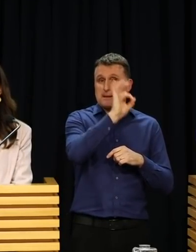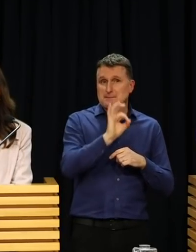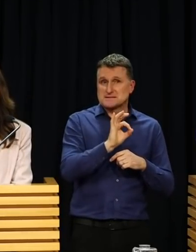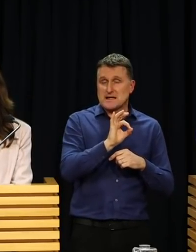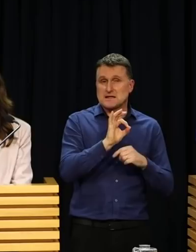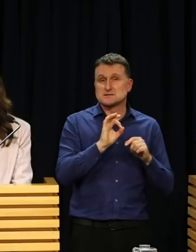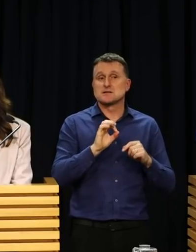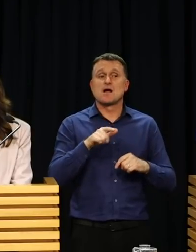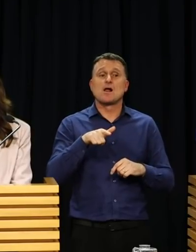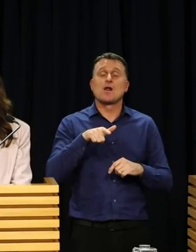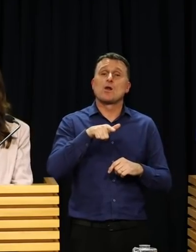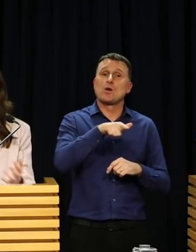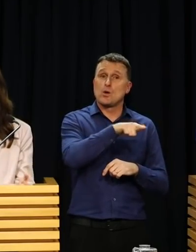local